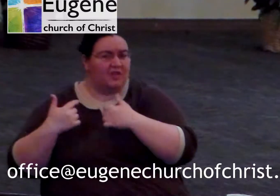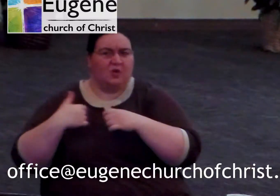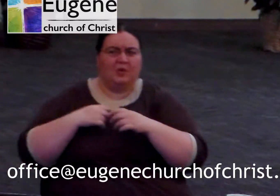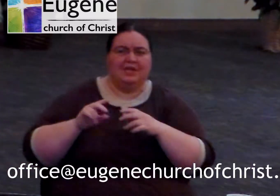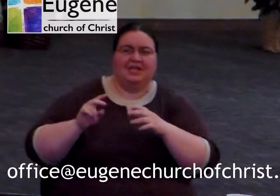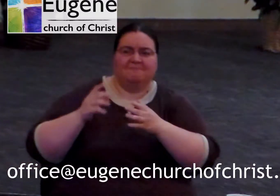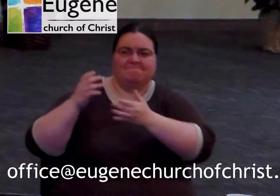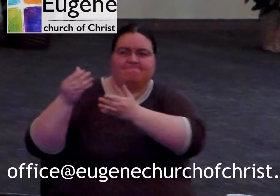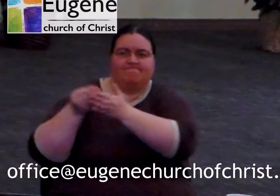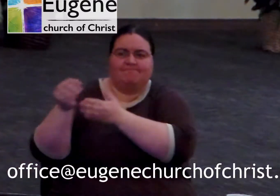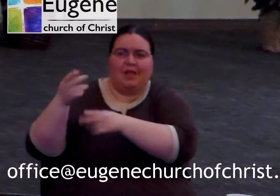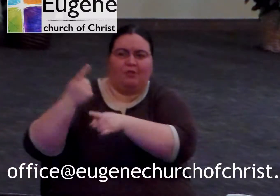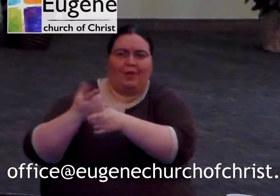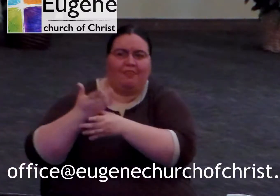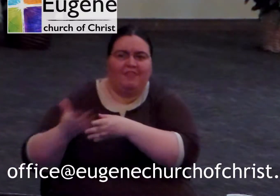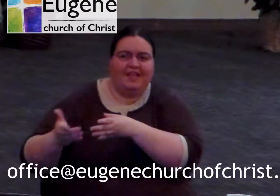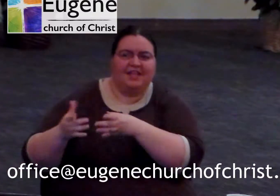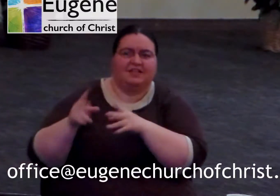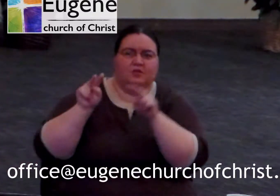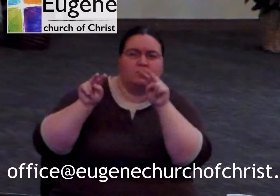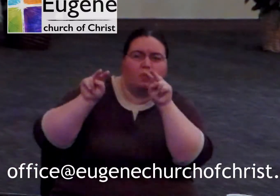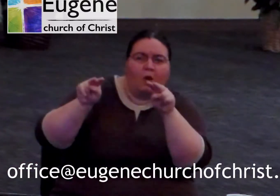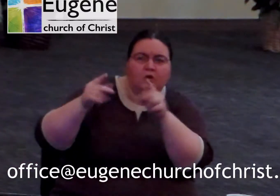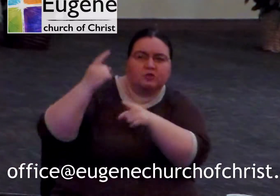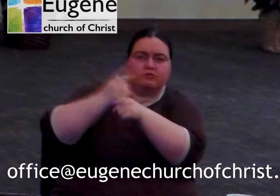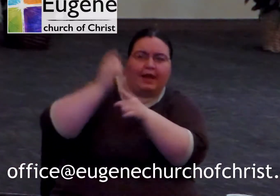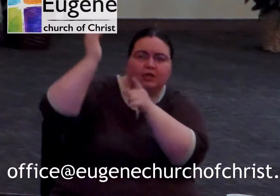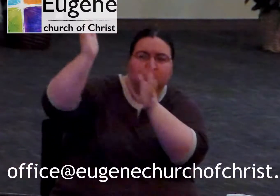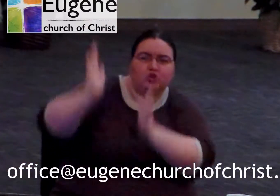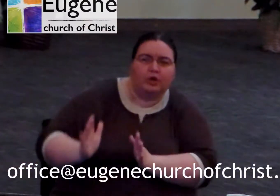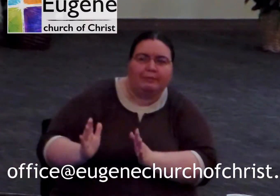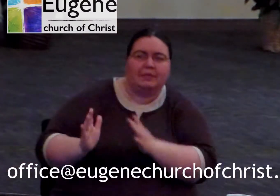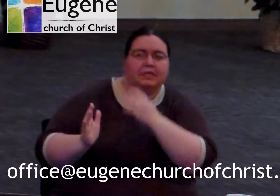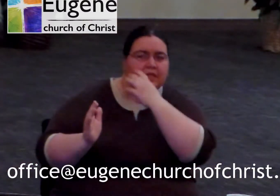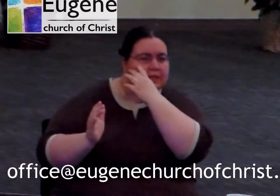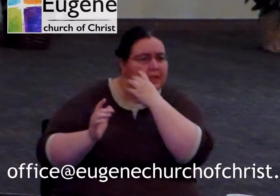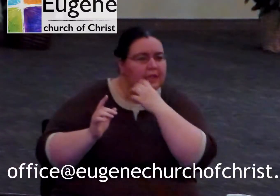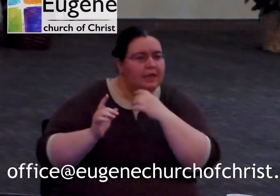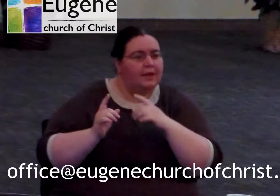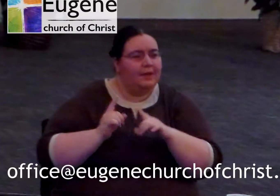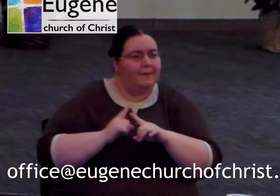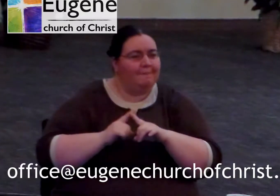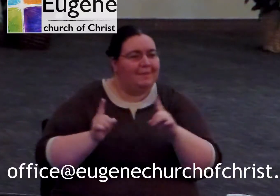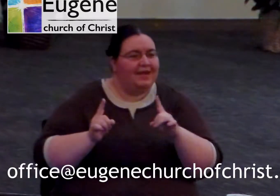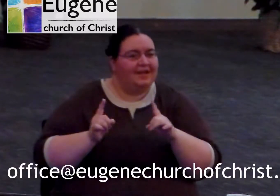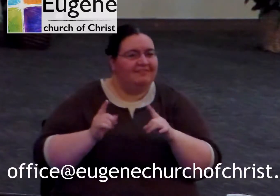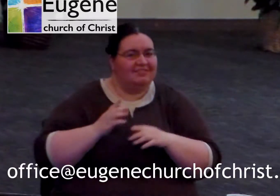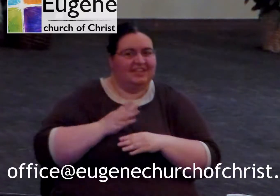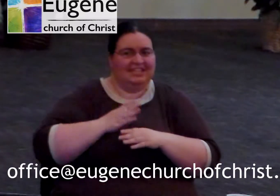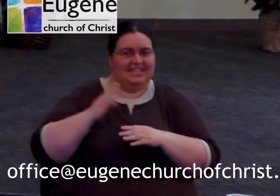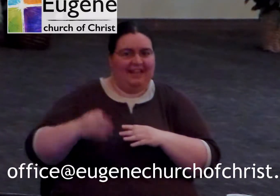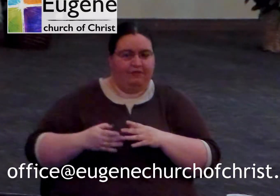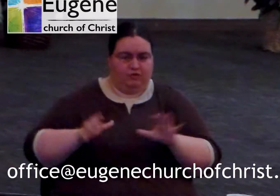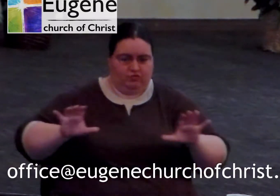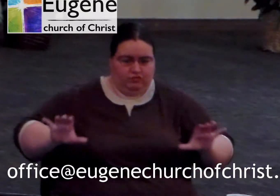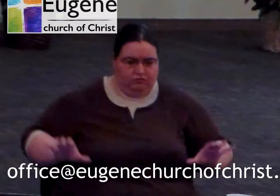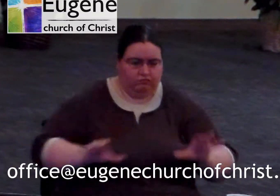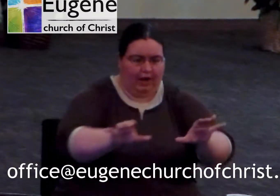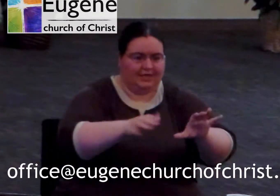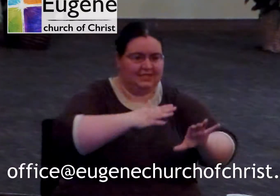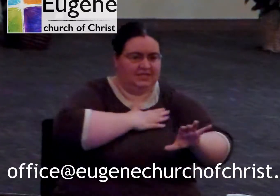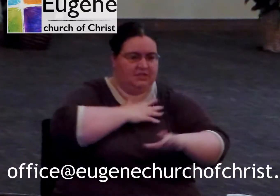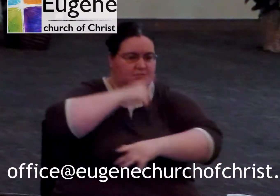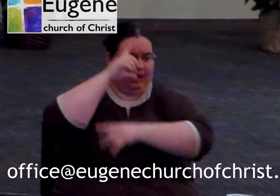how do we make this faith that we've talked about all weekend something that's practical? So I started making a list of principles of real faith